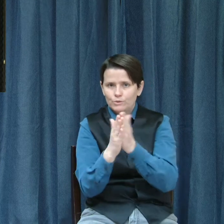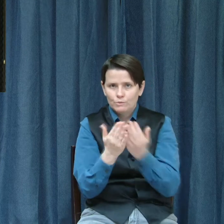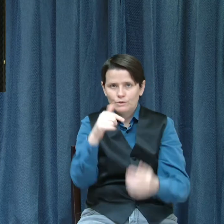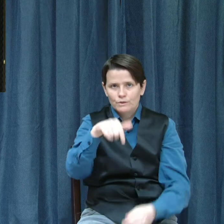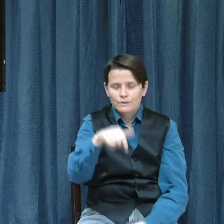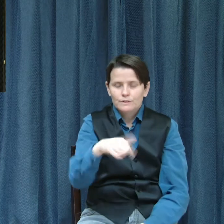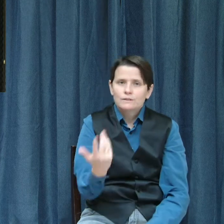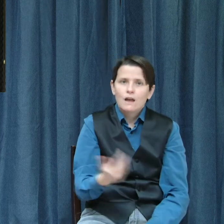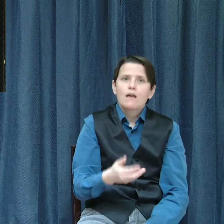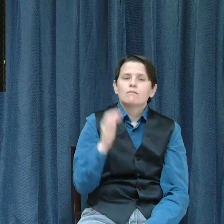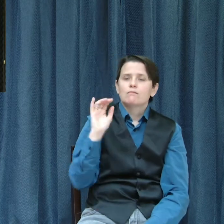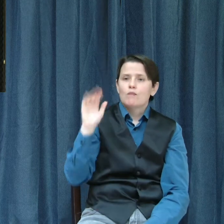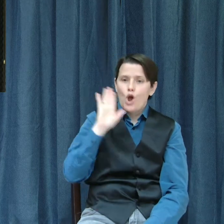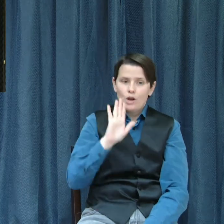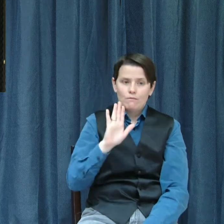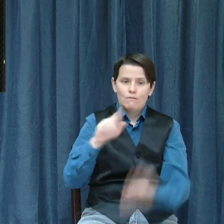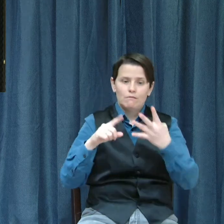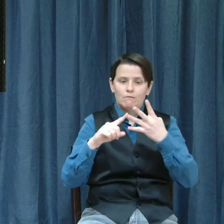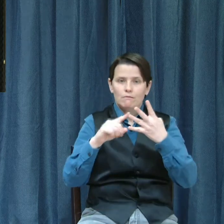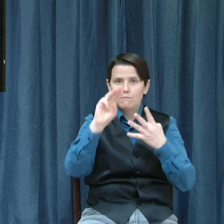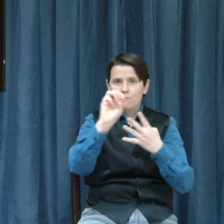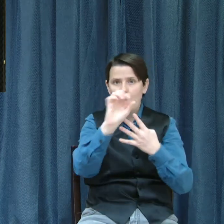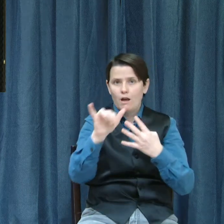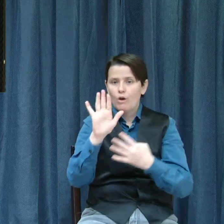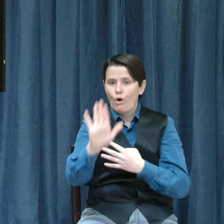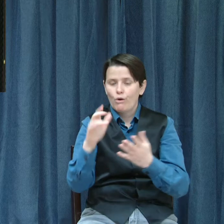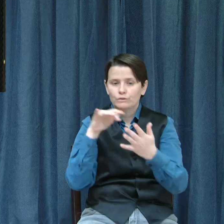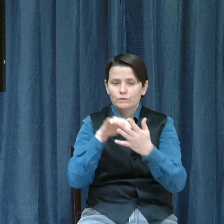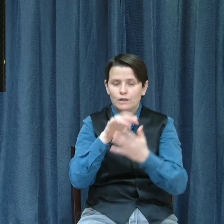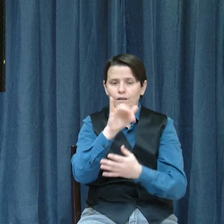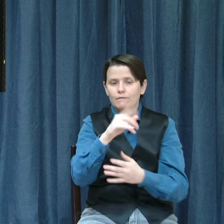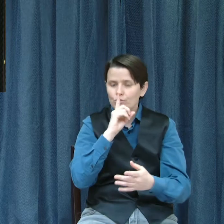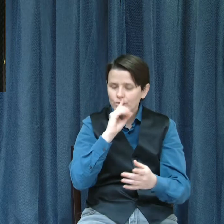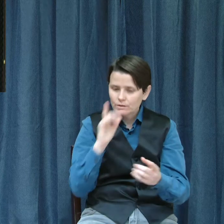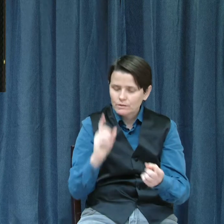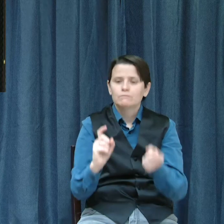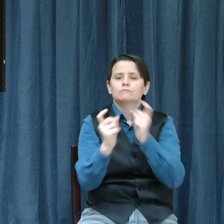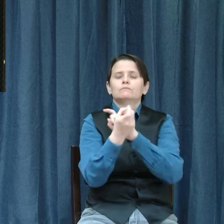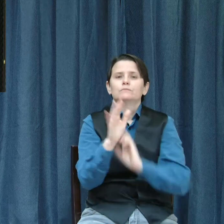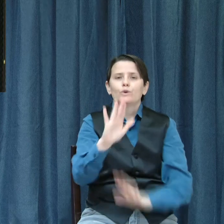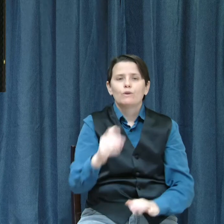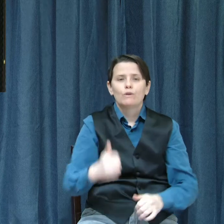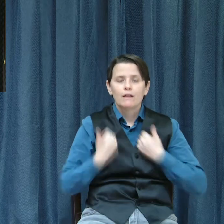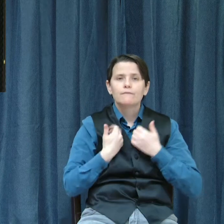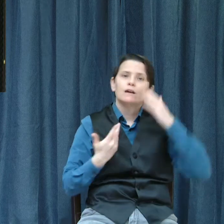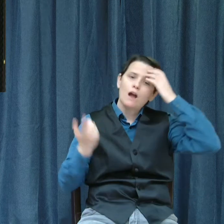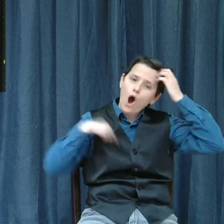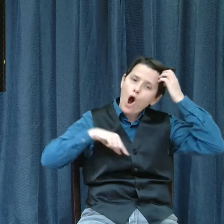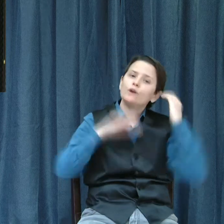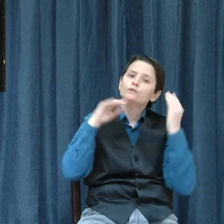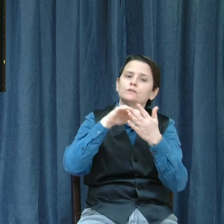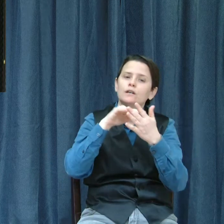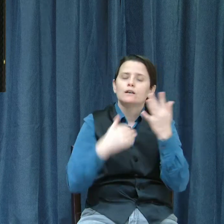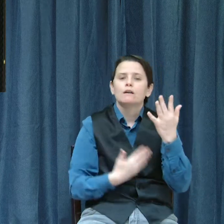And our study of Lessons in Truth, our study of basic Unity principles. There is only